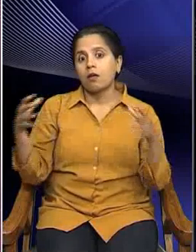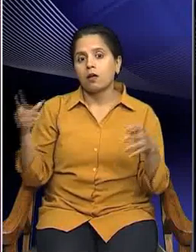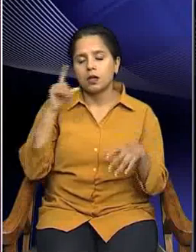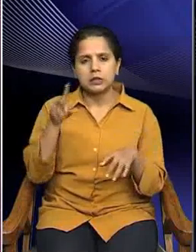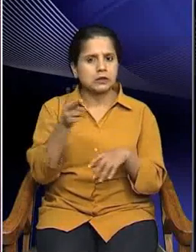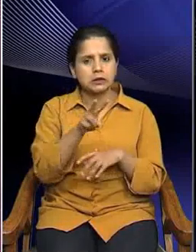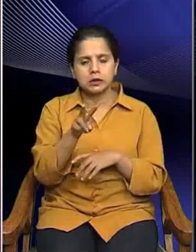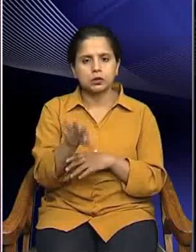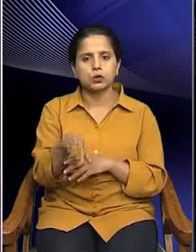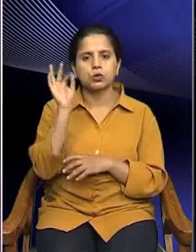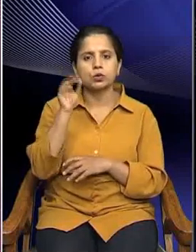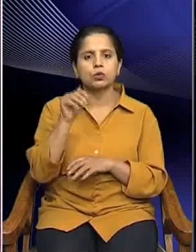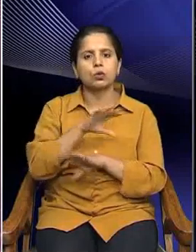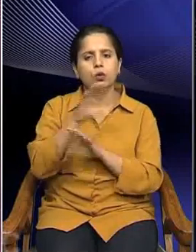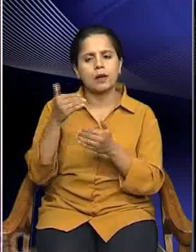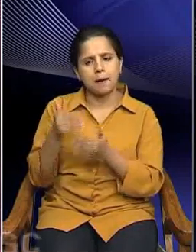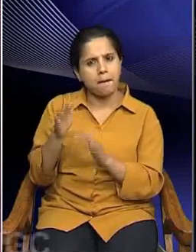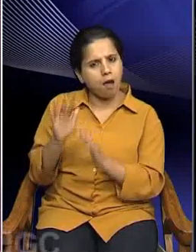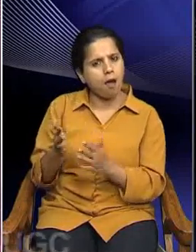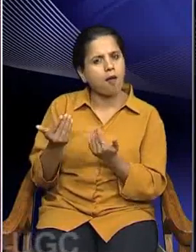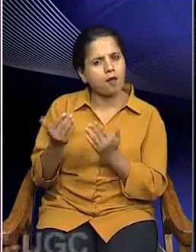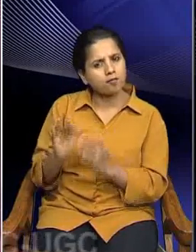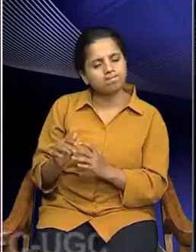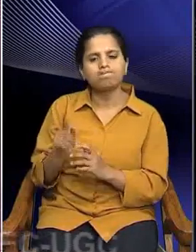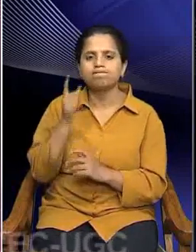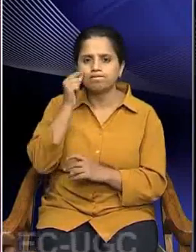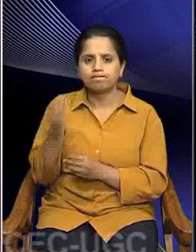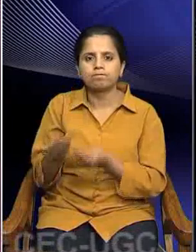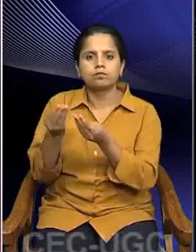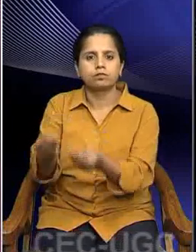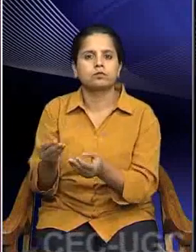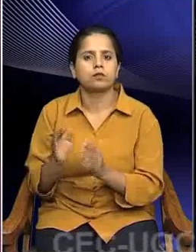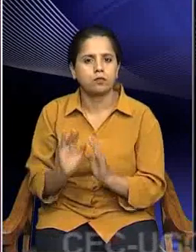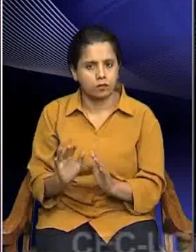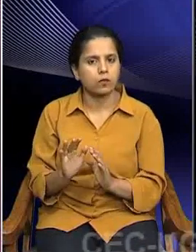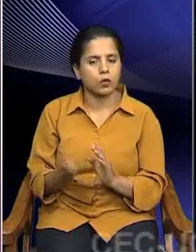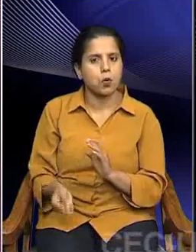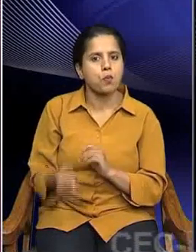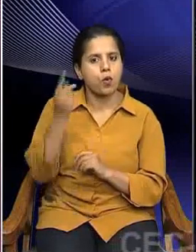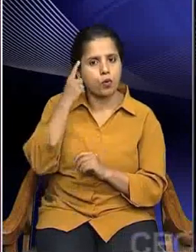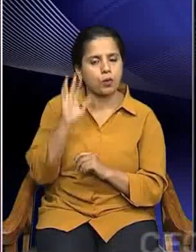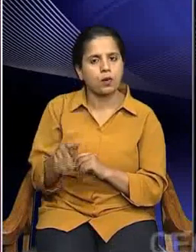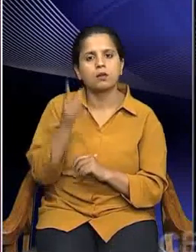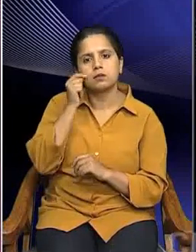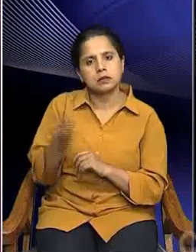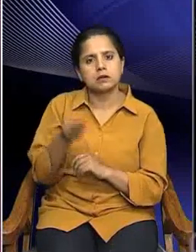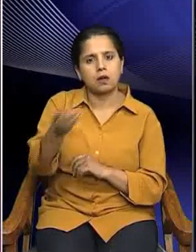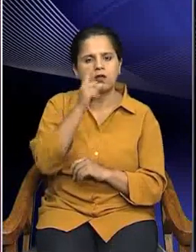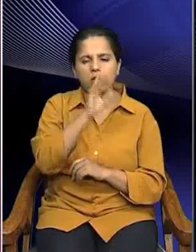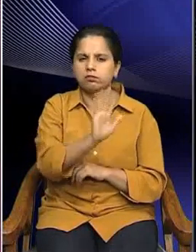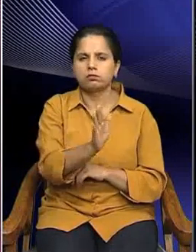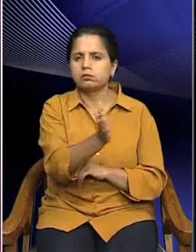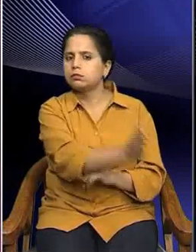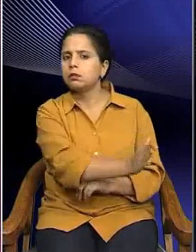choose to invest whatever limited resources they may have to give more preference to sons than